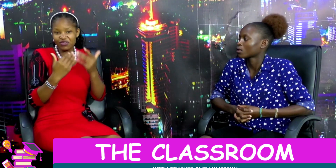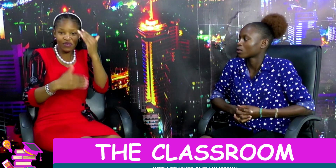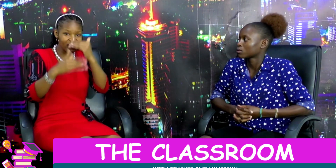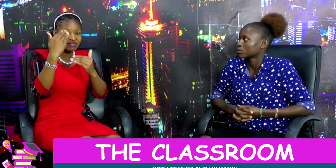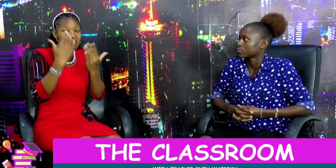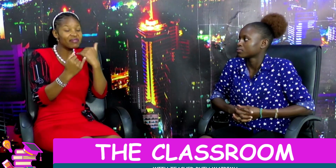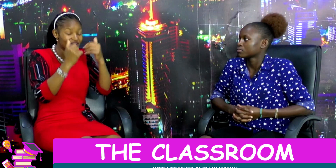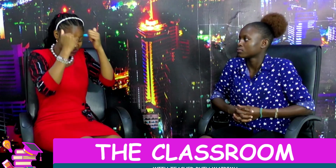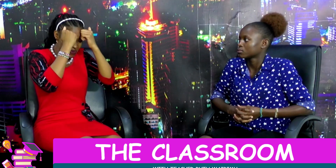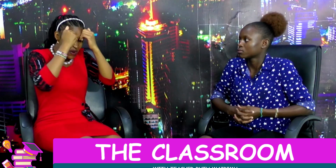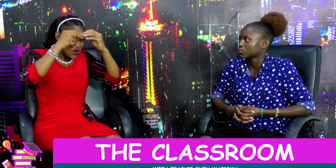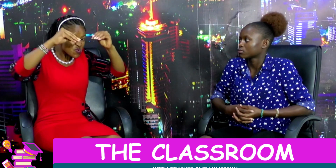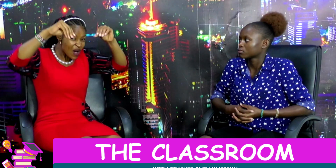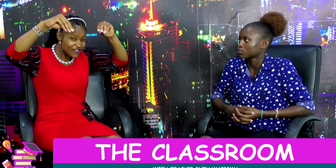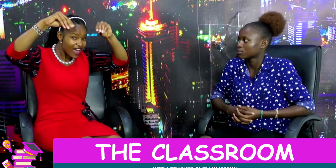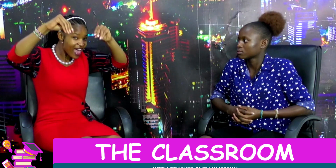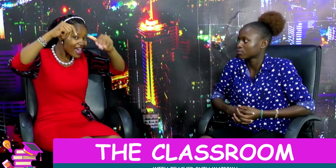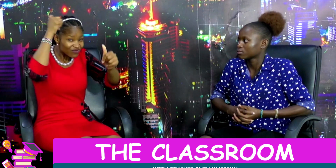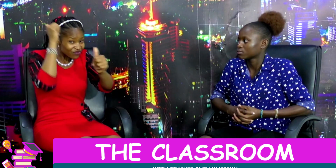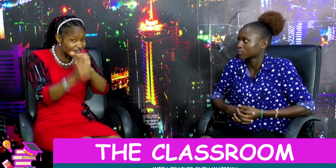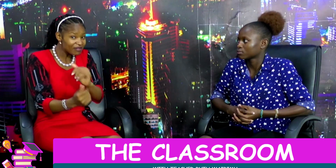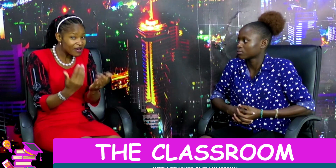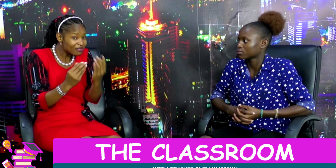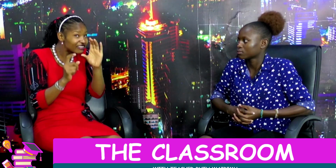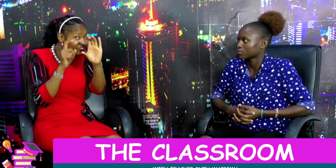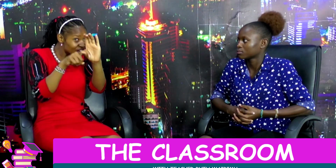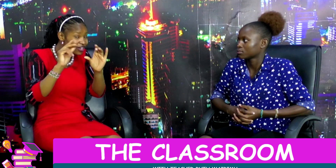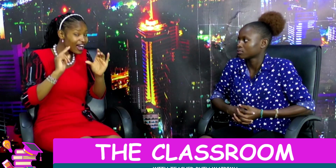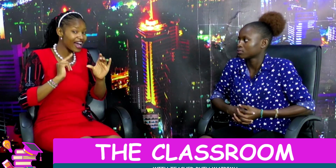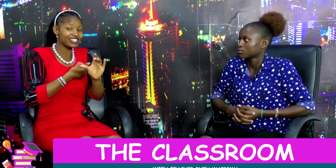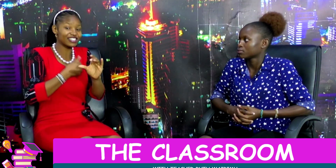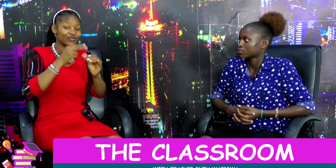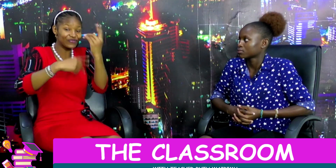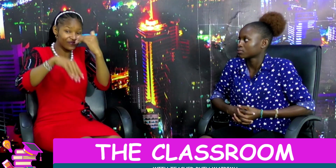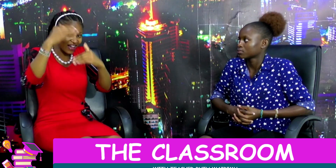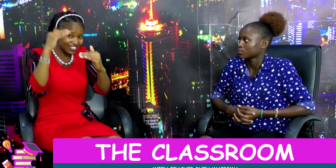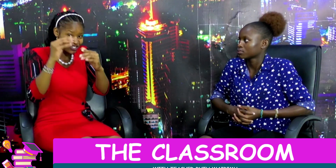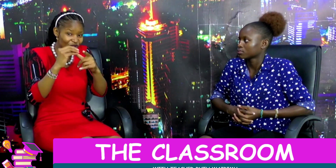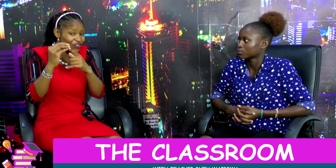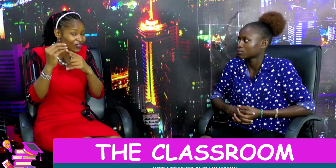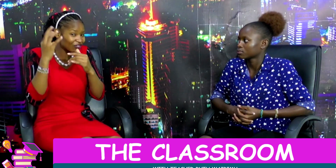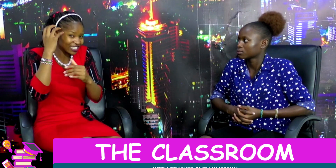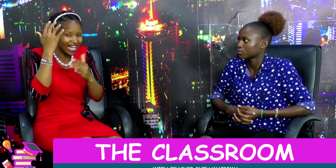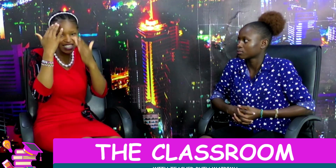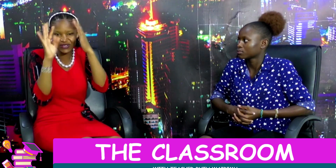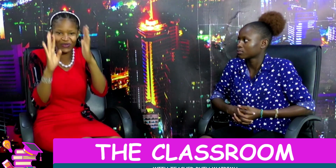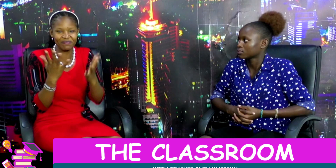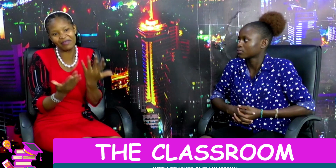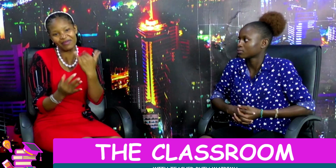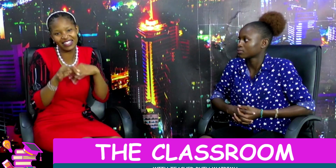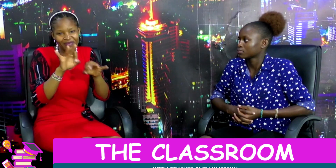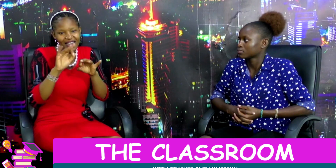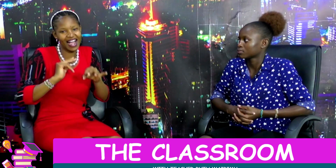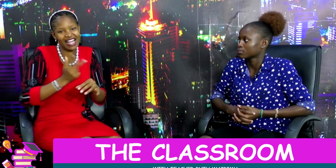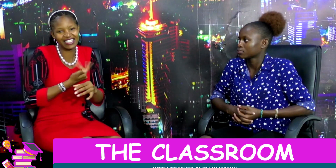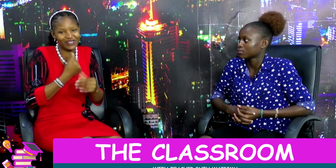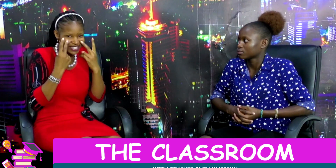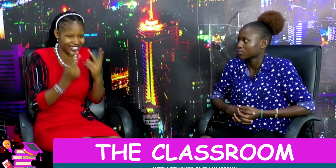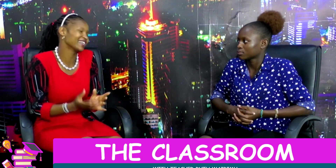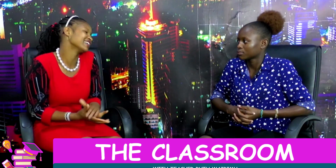So tell us, where did you go after high school, college, university? Where did you join? How did you even continue with your